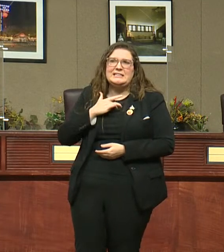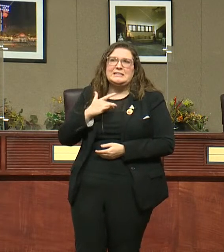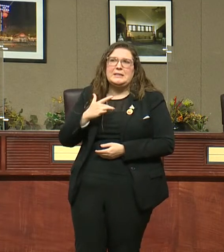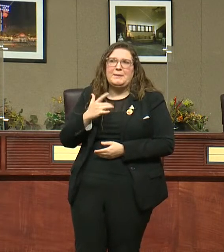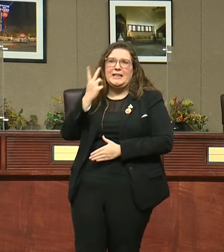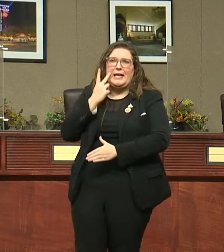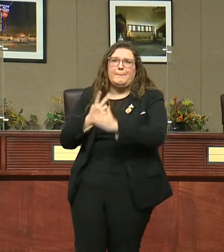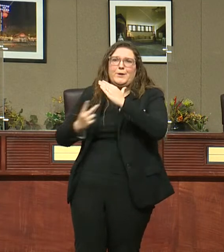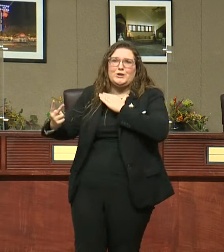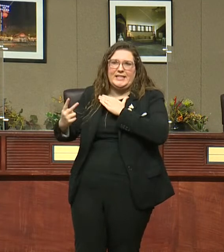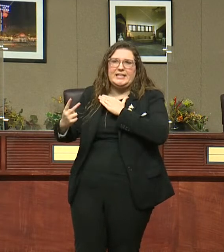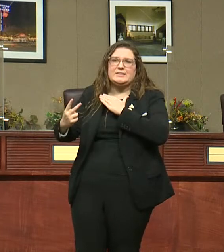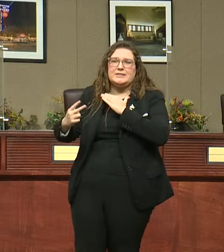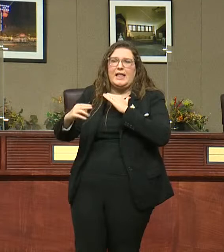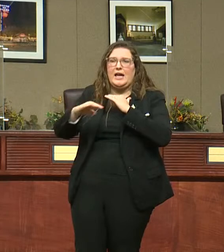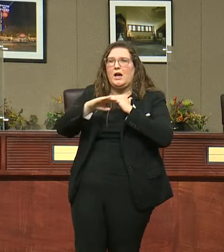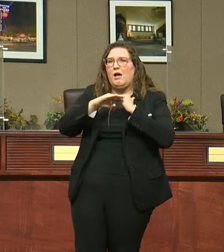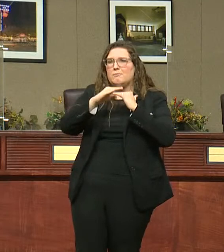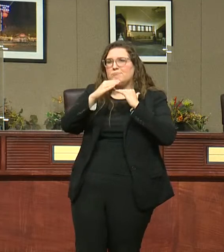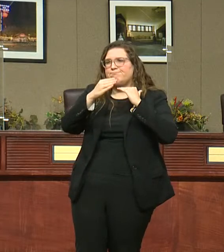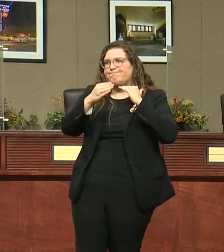think that, and this is just,